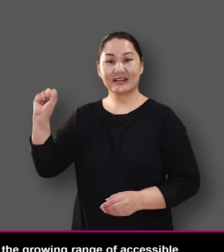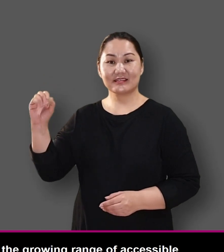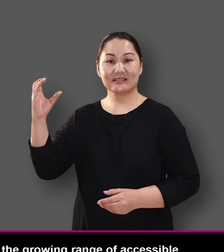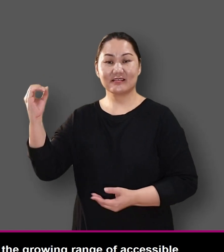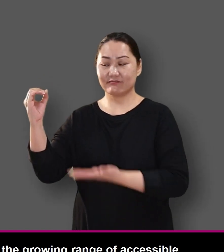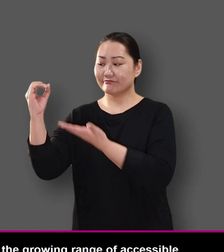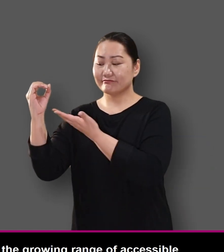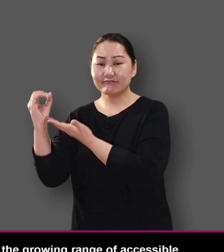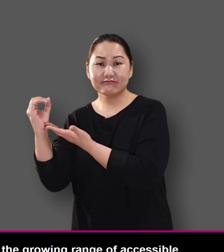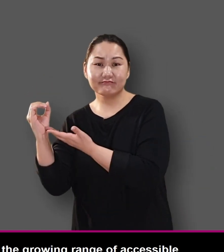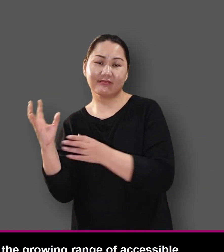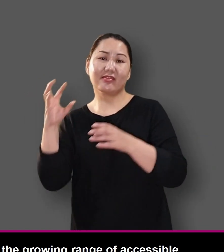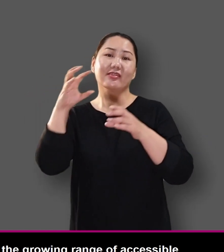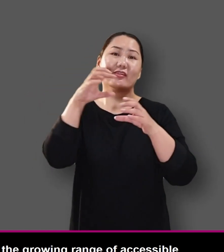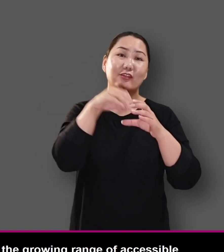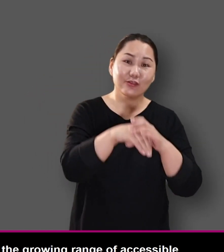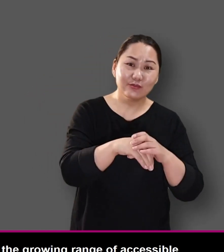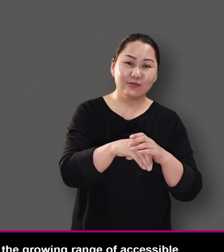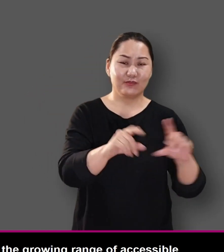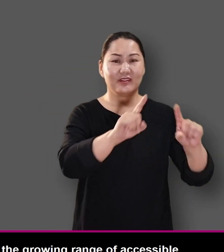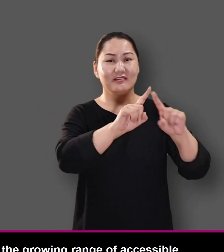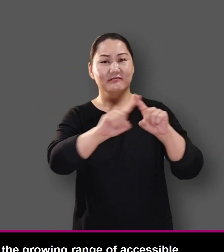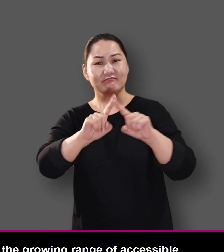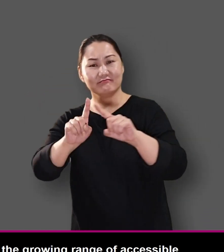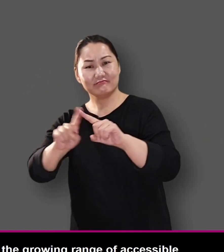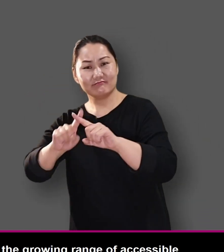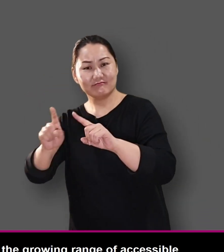We are committed to using the growing range of accessible